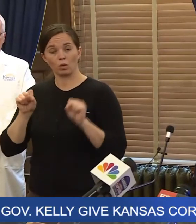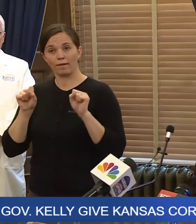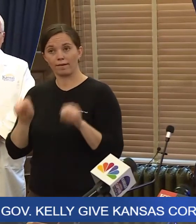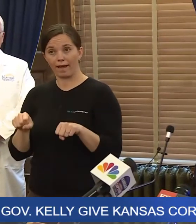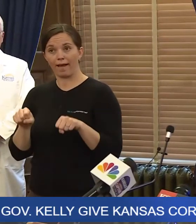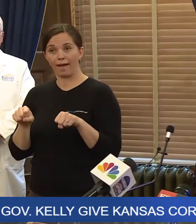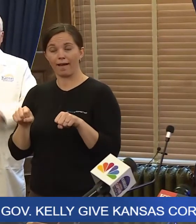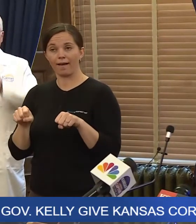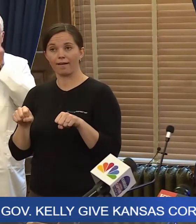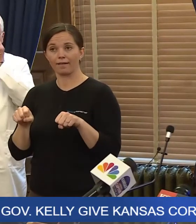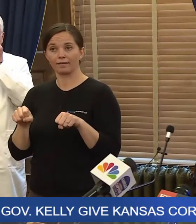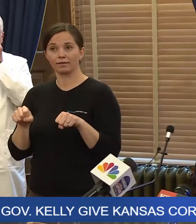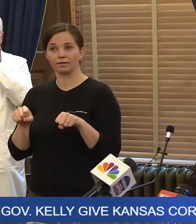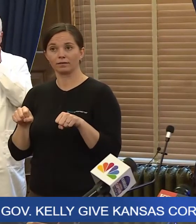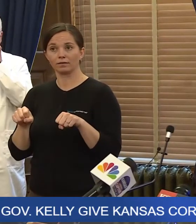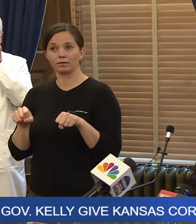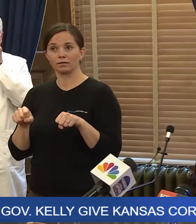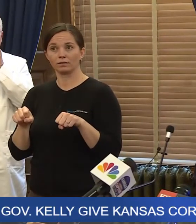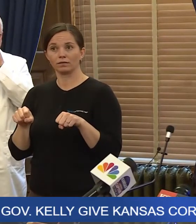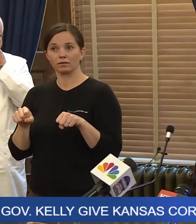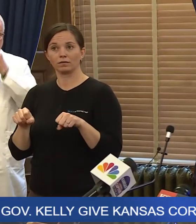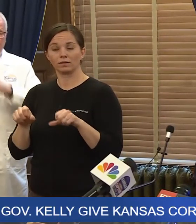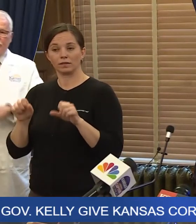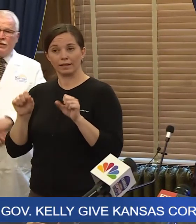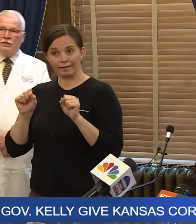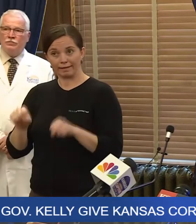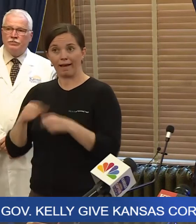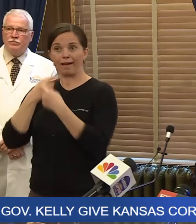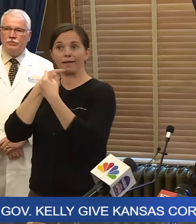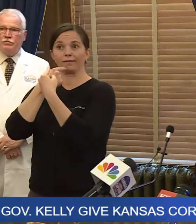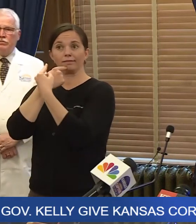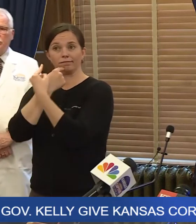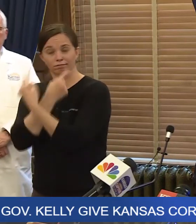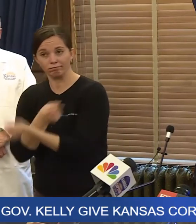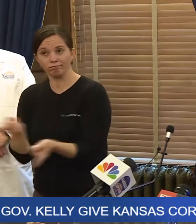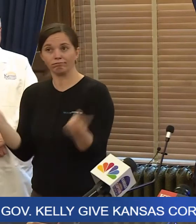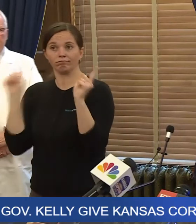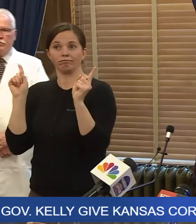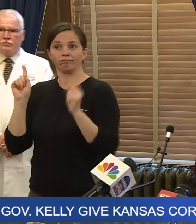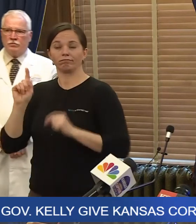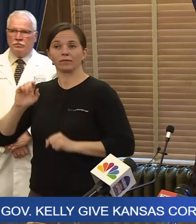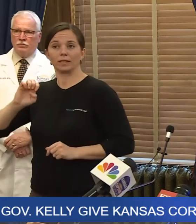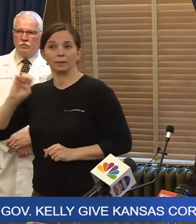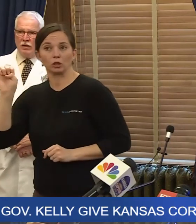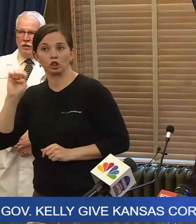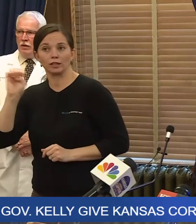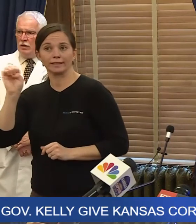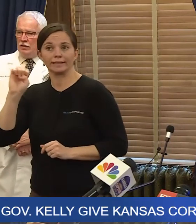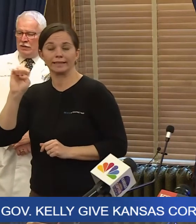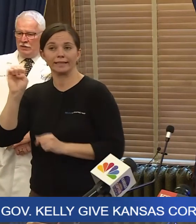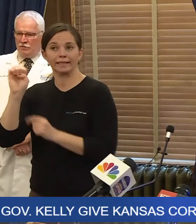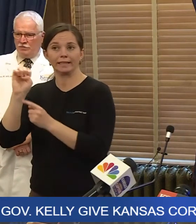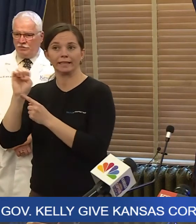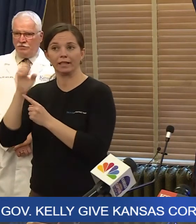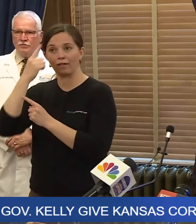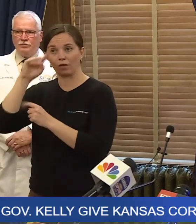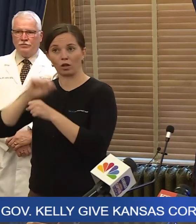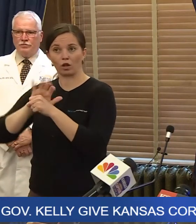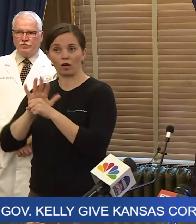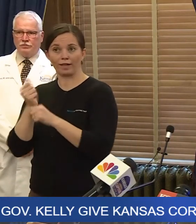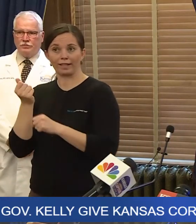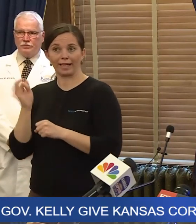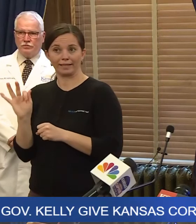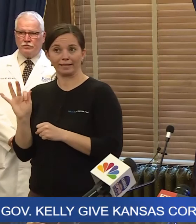essentially reissue these disaster declarations again and again for this